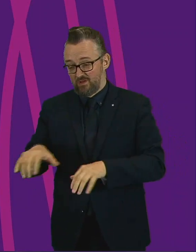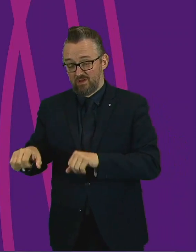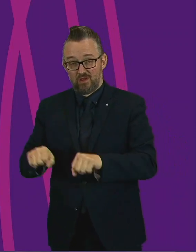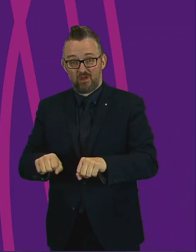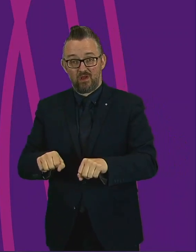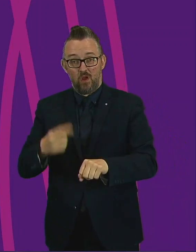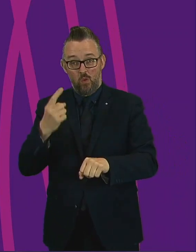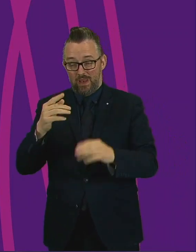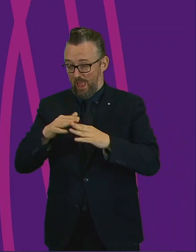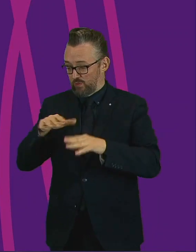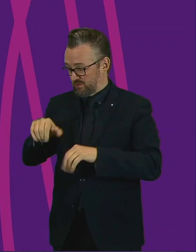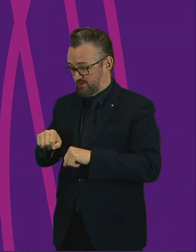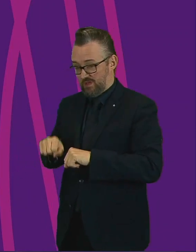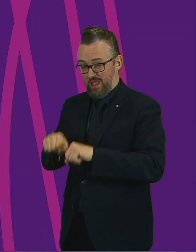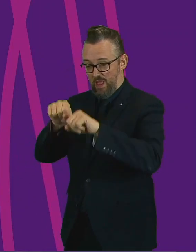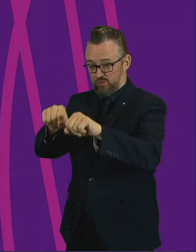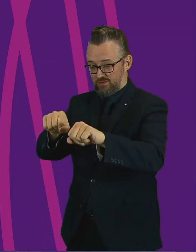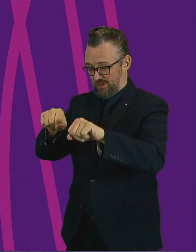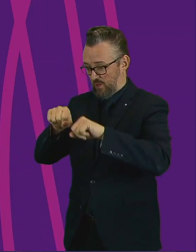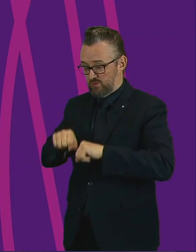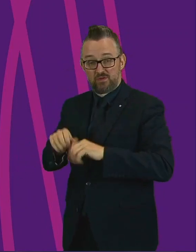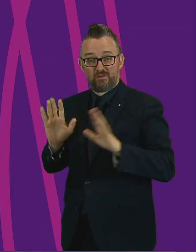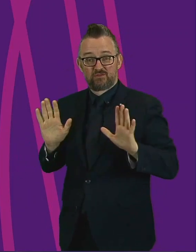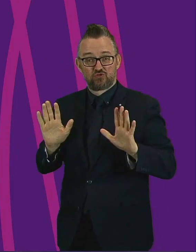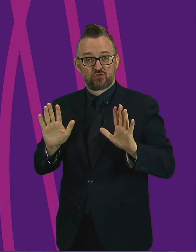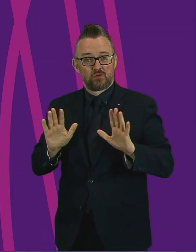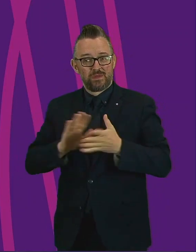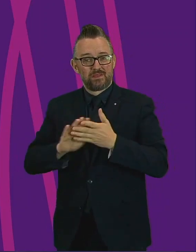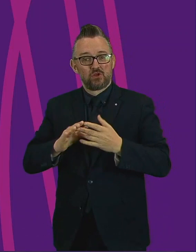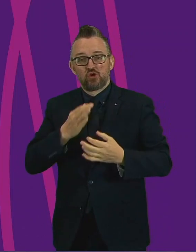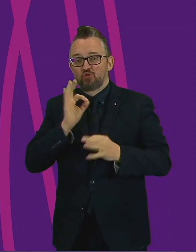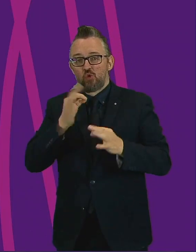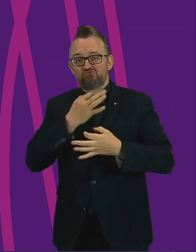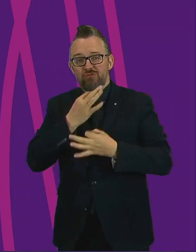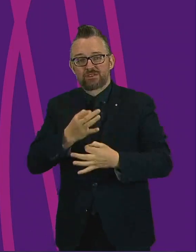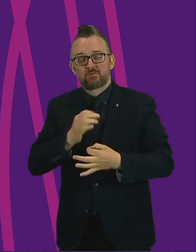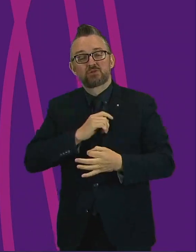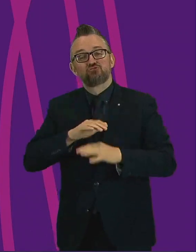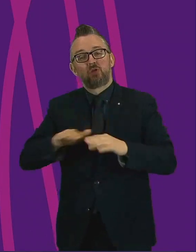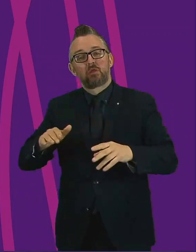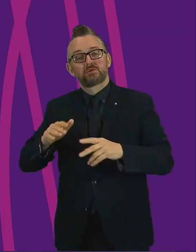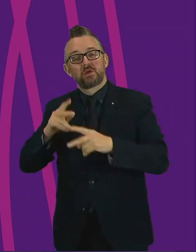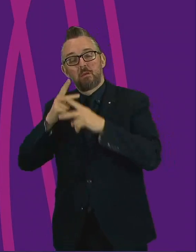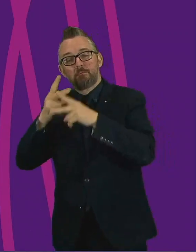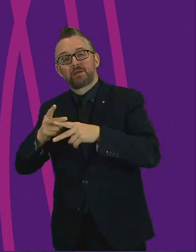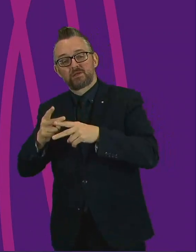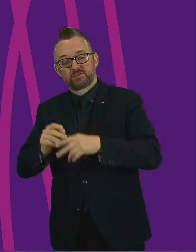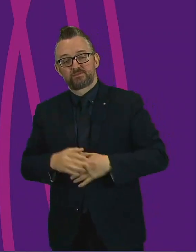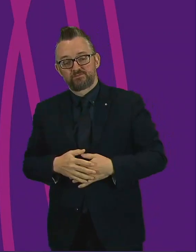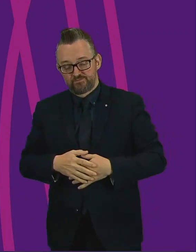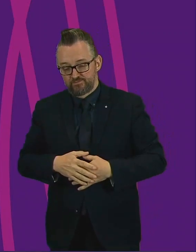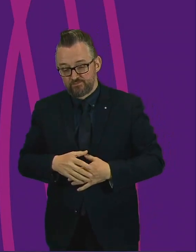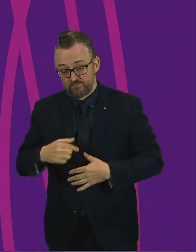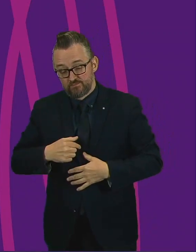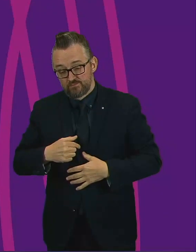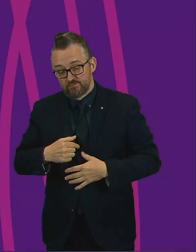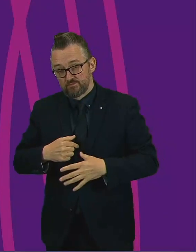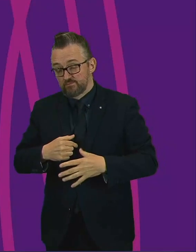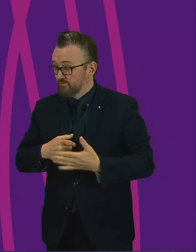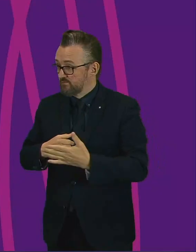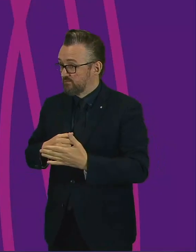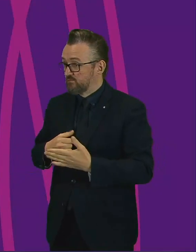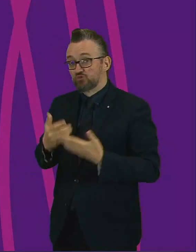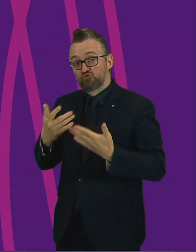one other household, creating a lower risk than with childminders? First Minister. No, I'm not going to outline that today, because it wouldn't